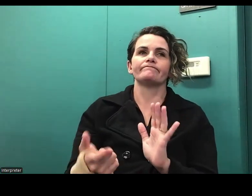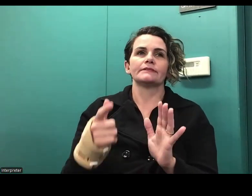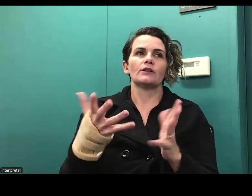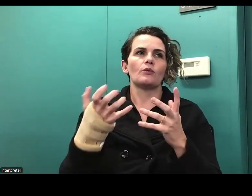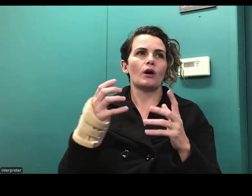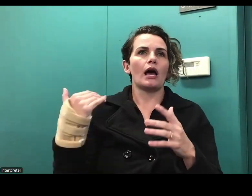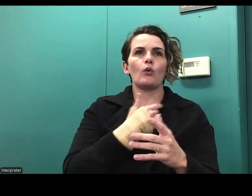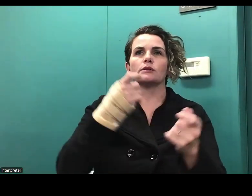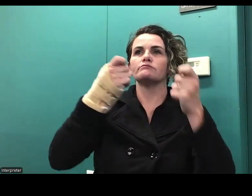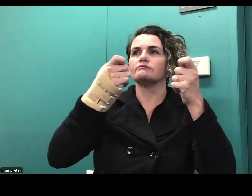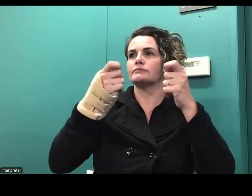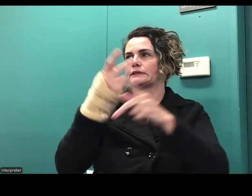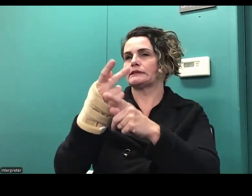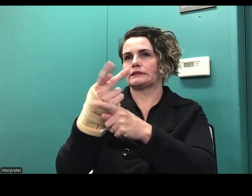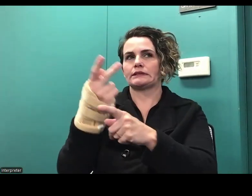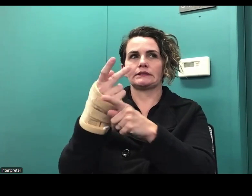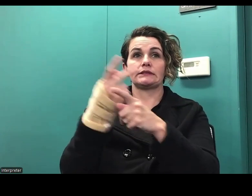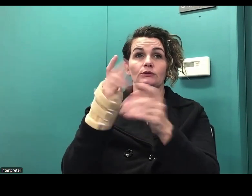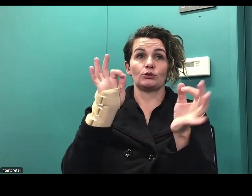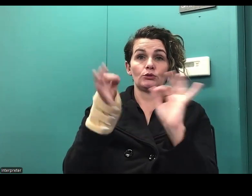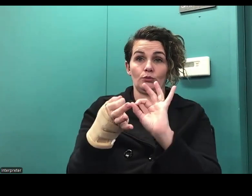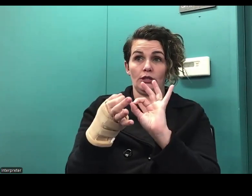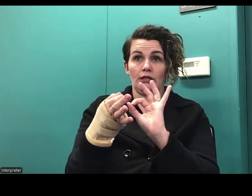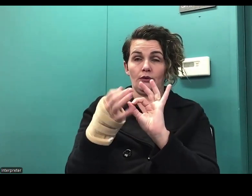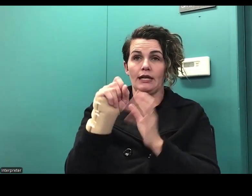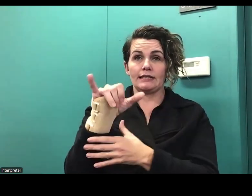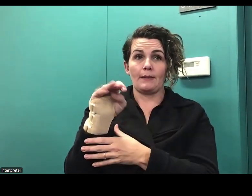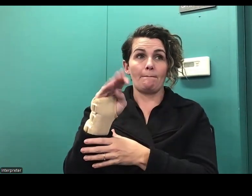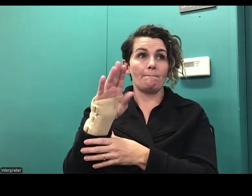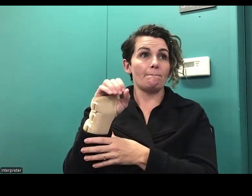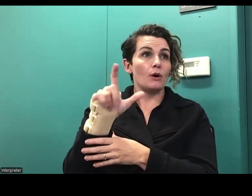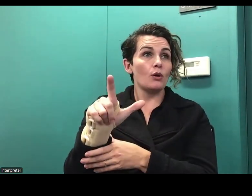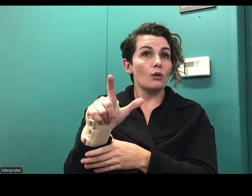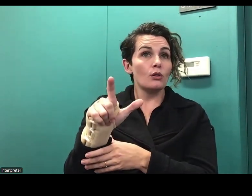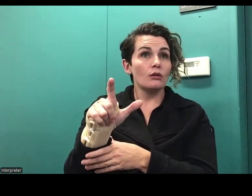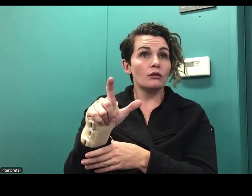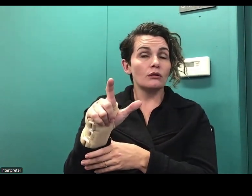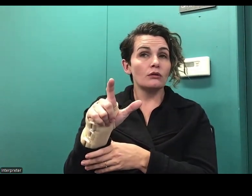careful about this, because to interpret what a symbol would be to